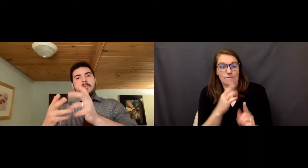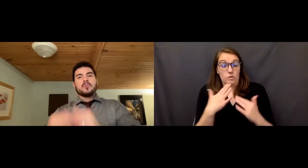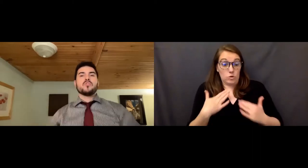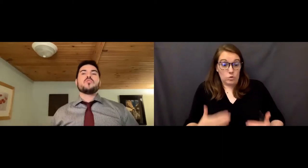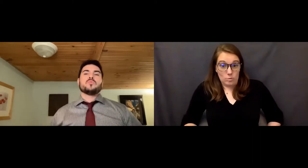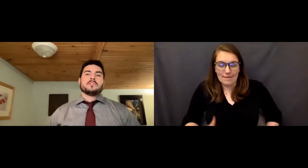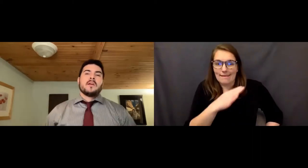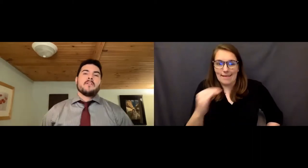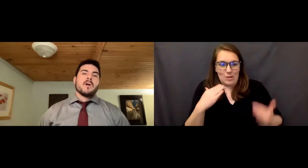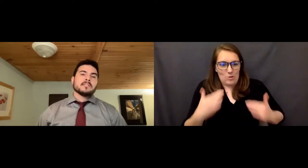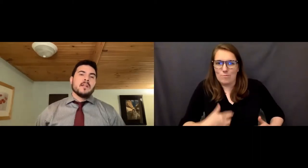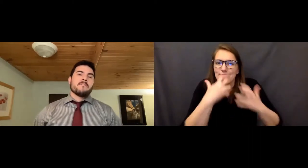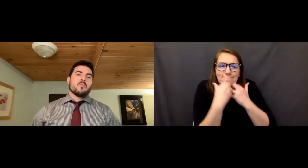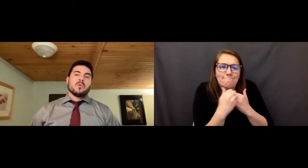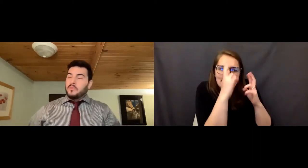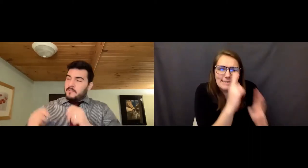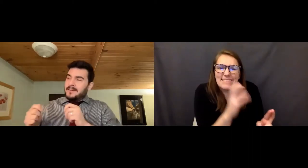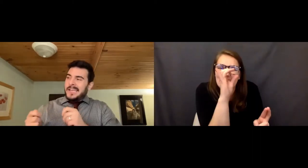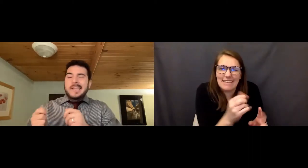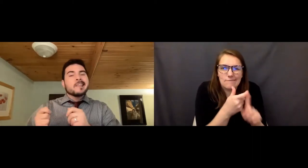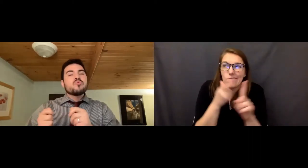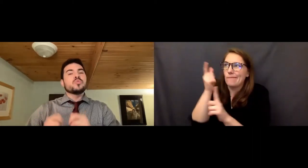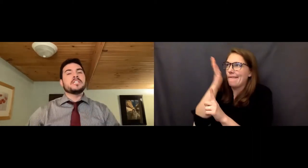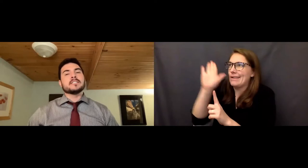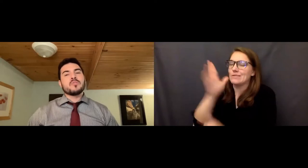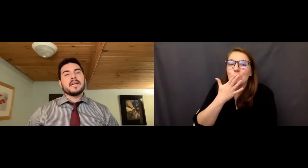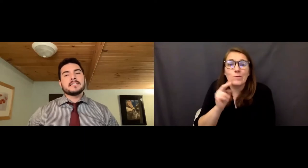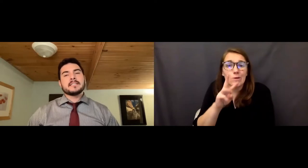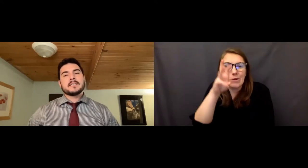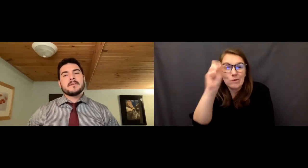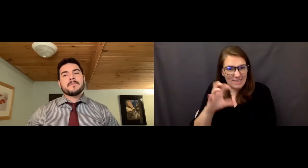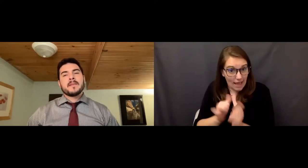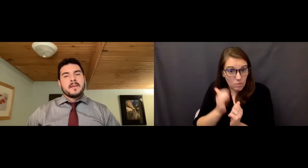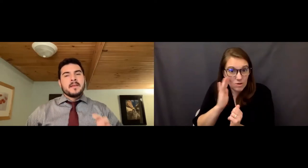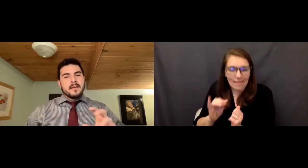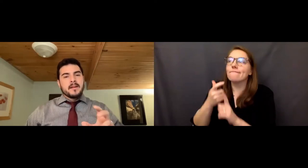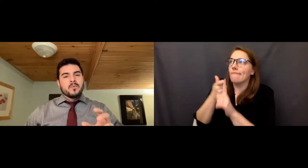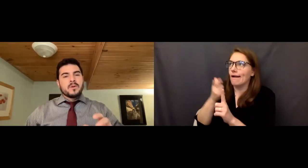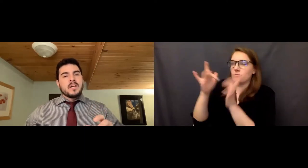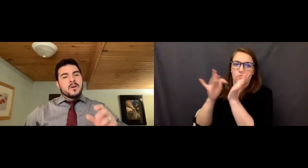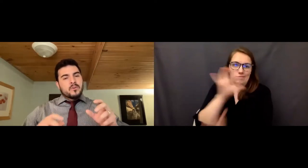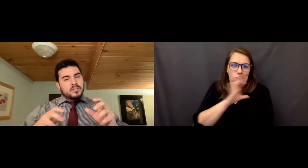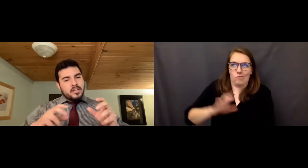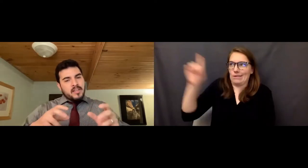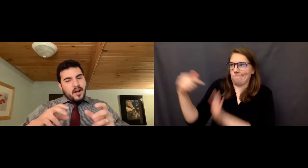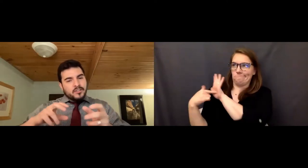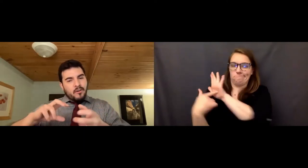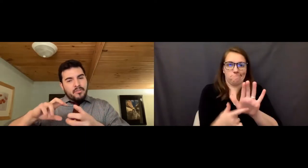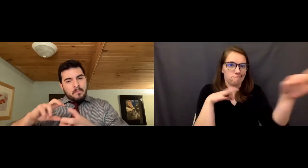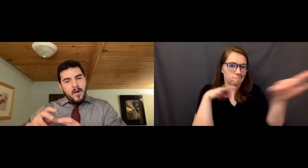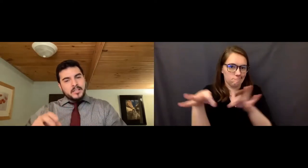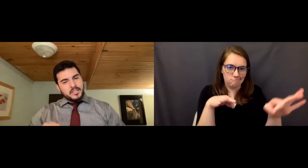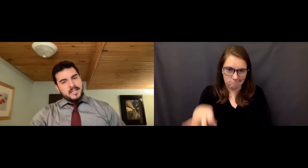directly from the good news of God's love for the world revealed in and through Jesus Christ. In other words, Christian